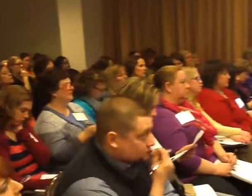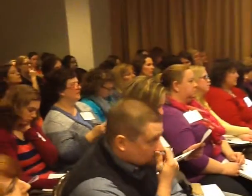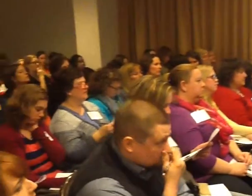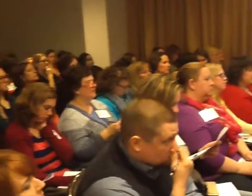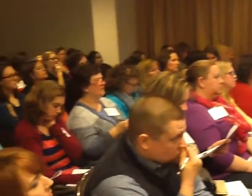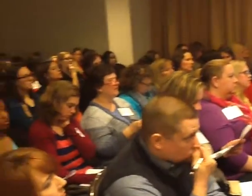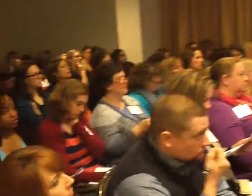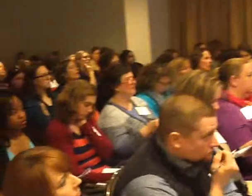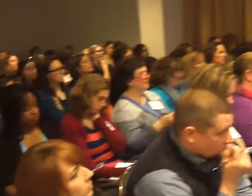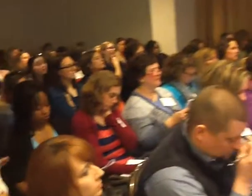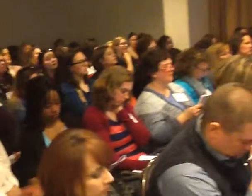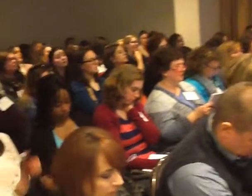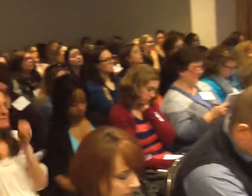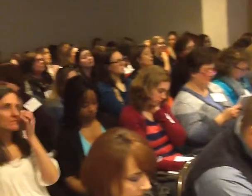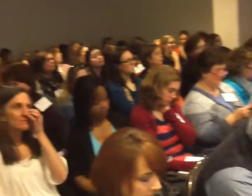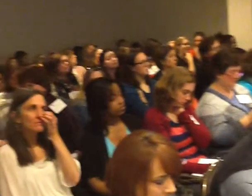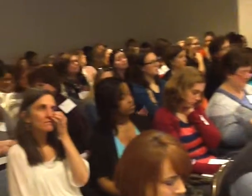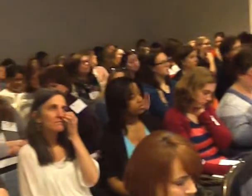Oh, good. Okay.